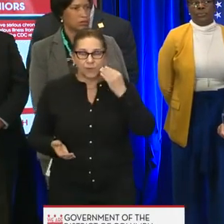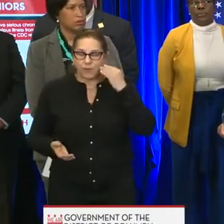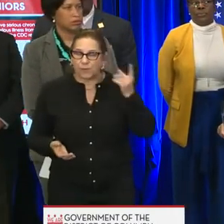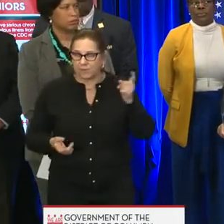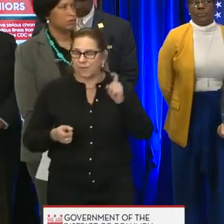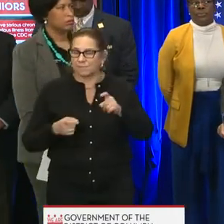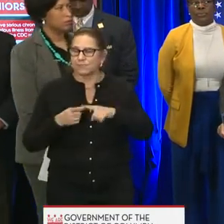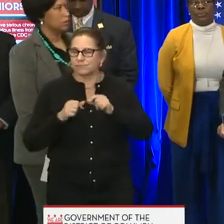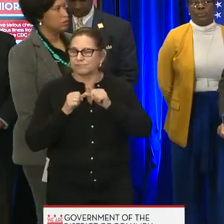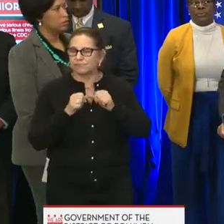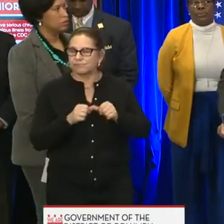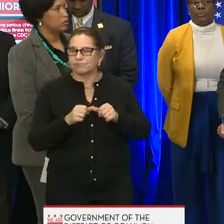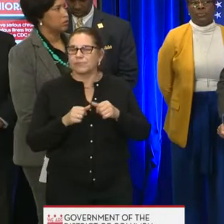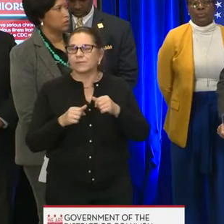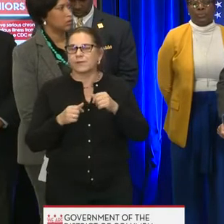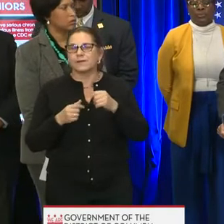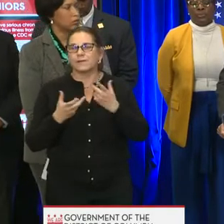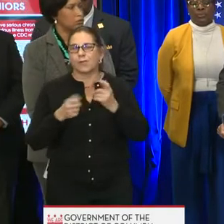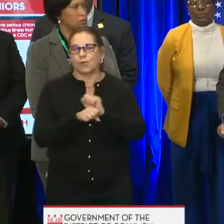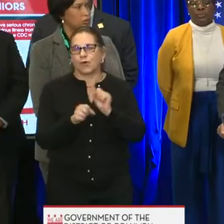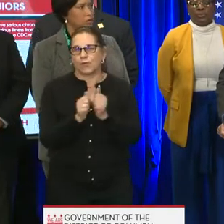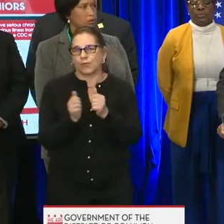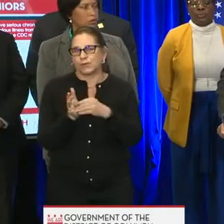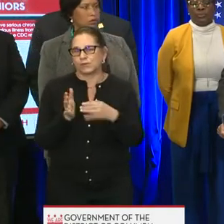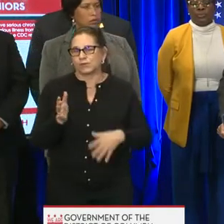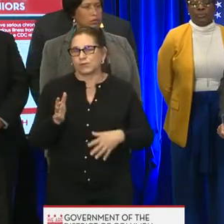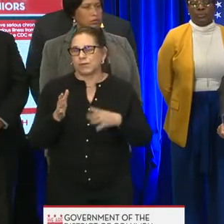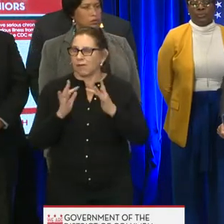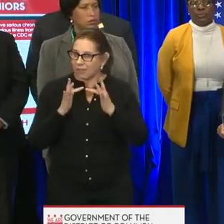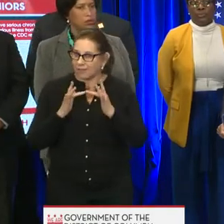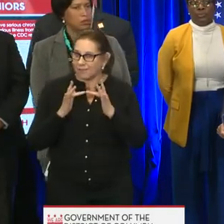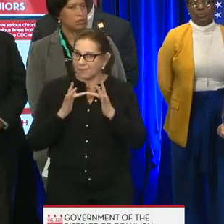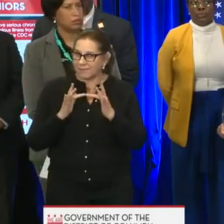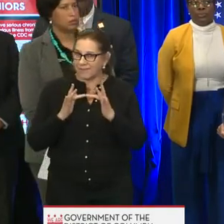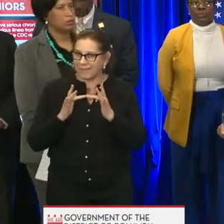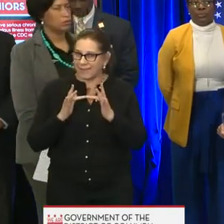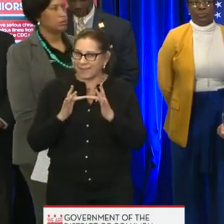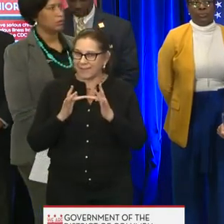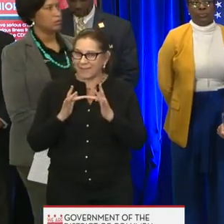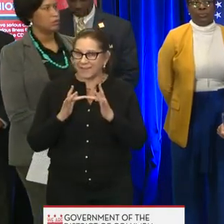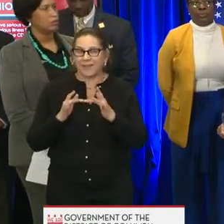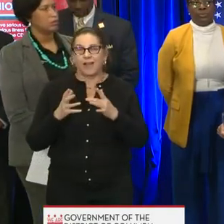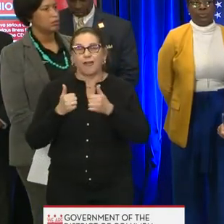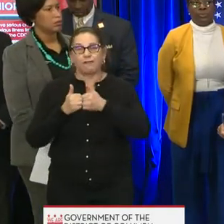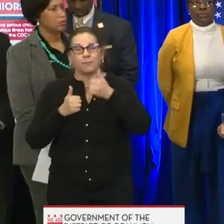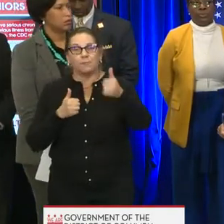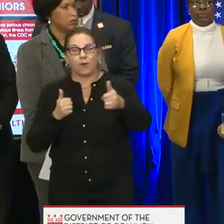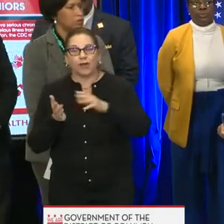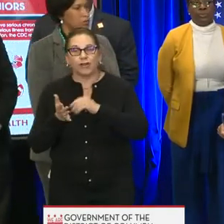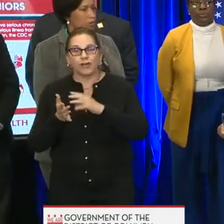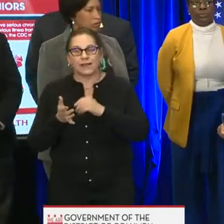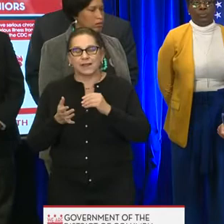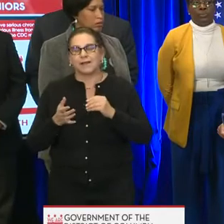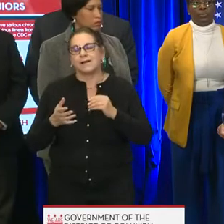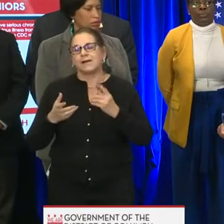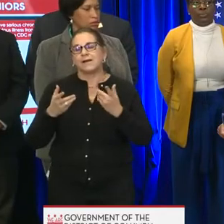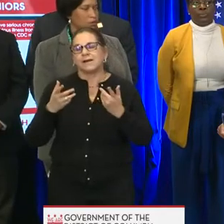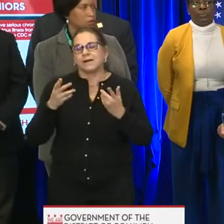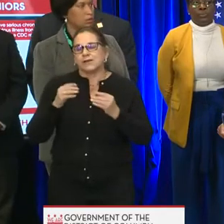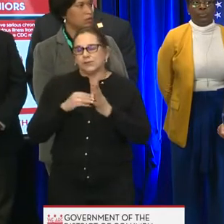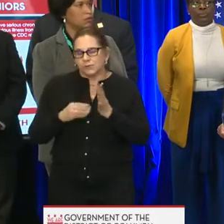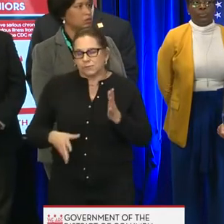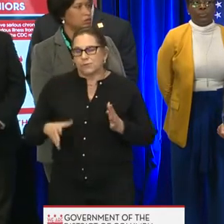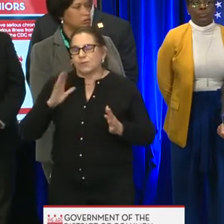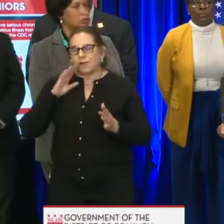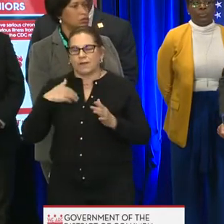students. As it relates to the remote learning process, students will have access and families will have access to a website